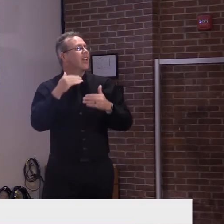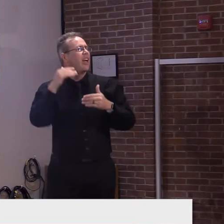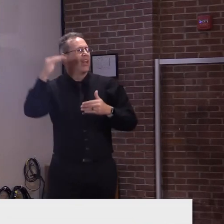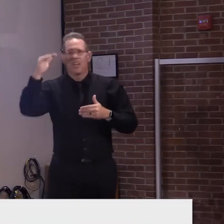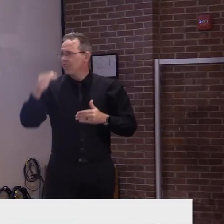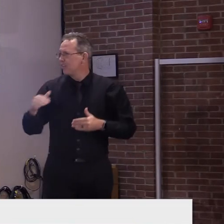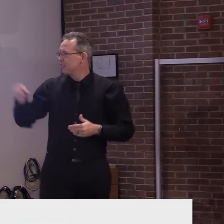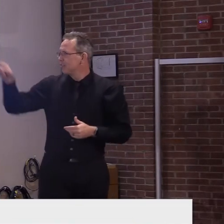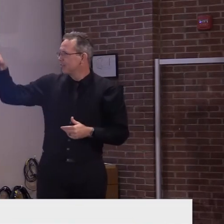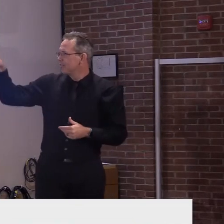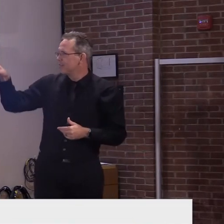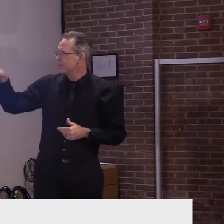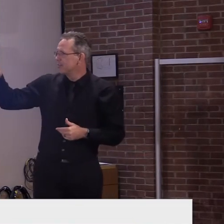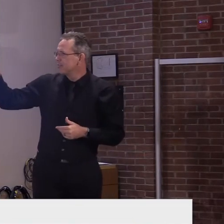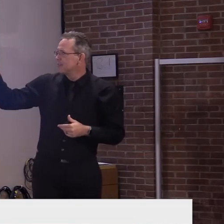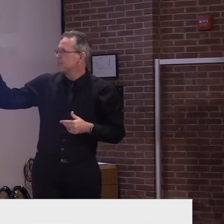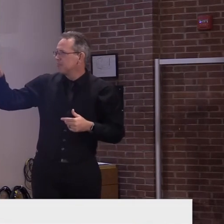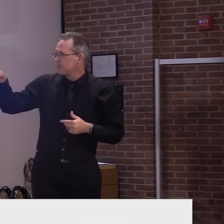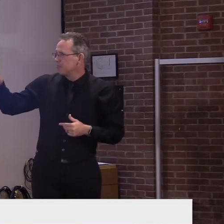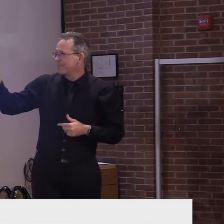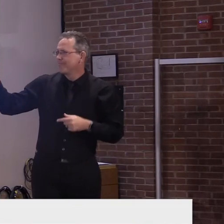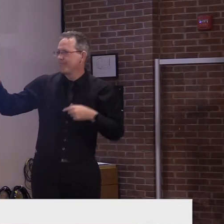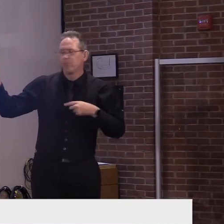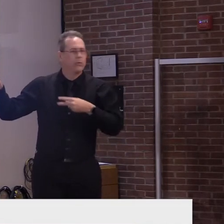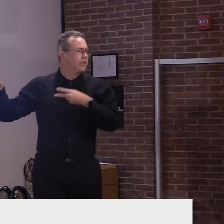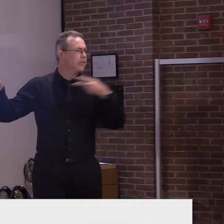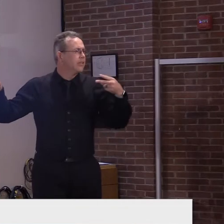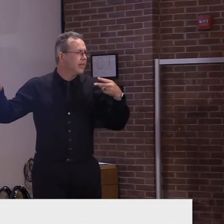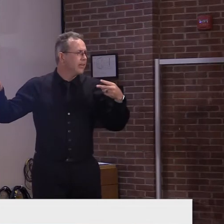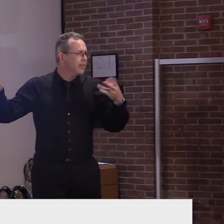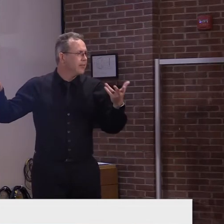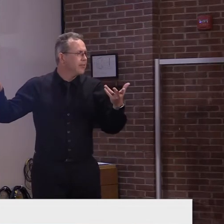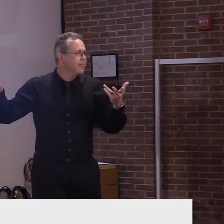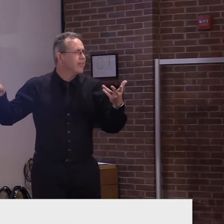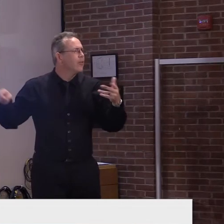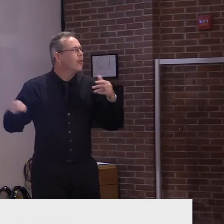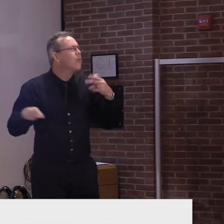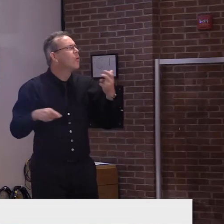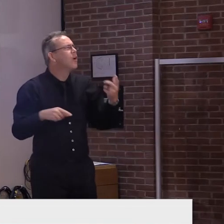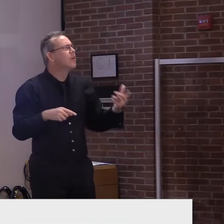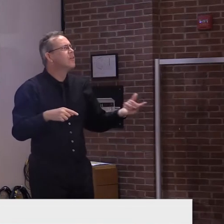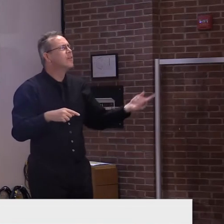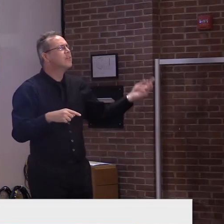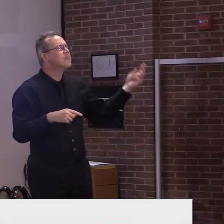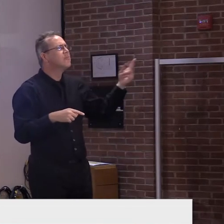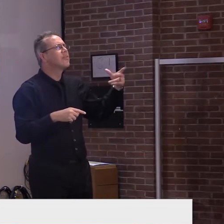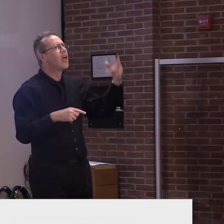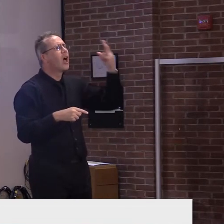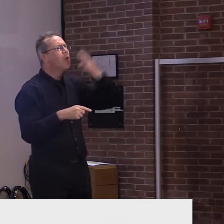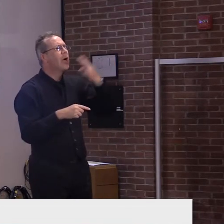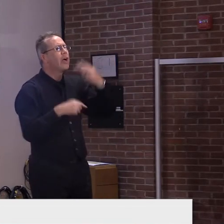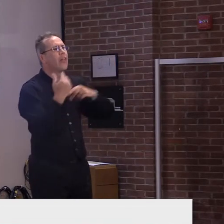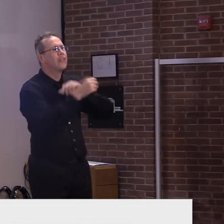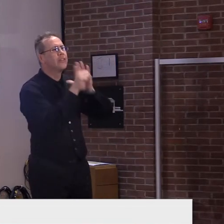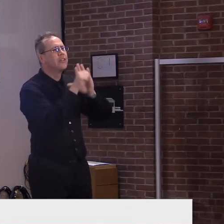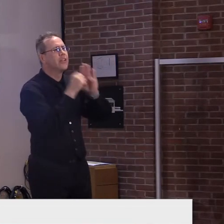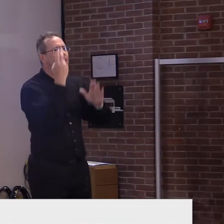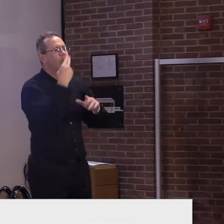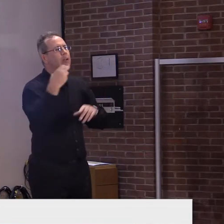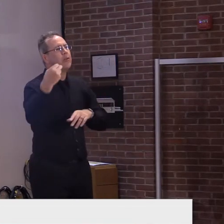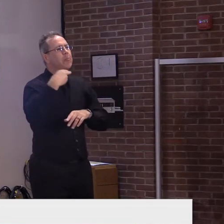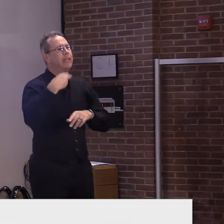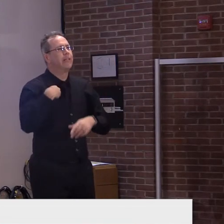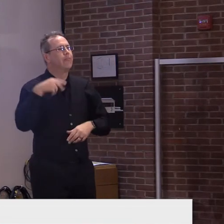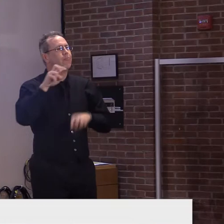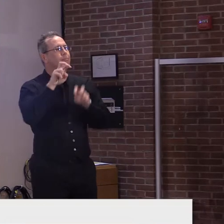note that Hawaii is now at 86.2%. So Vermont is second to Hawaii on that metric, but on all other metrics, including the